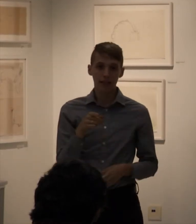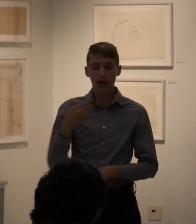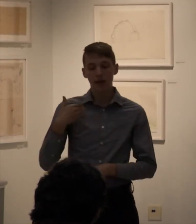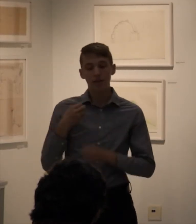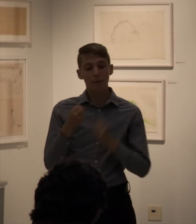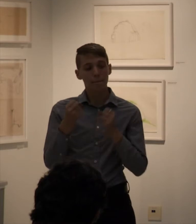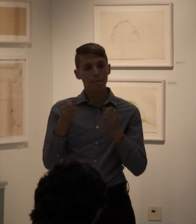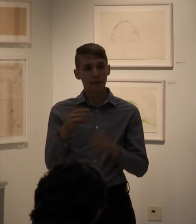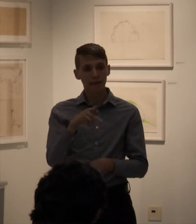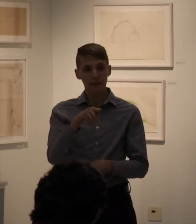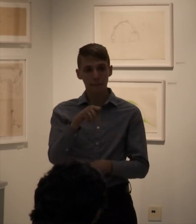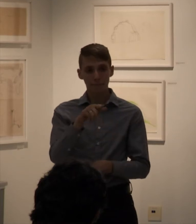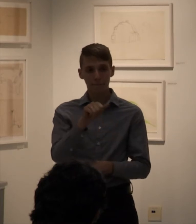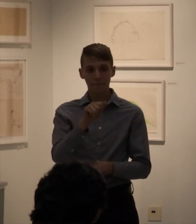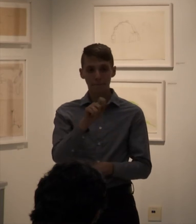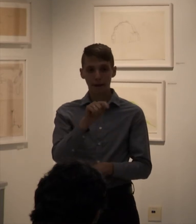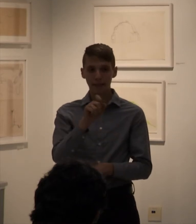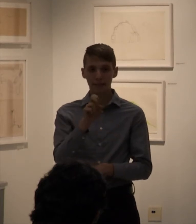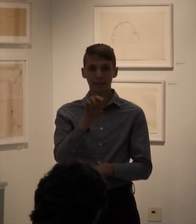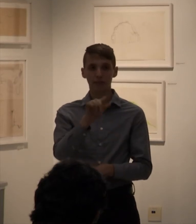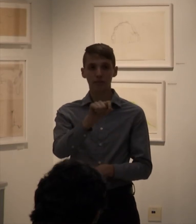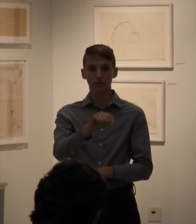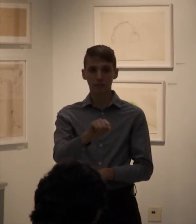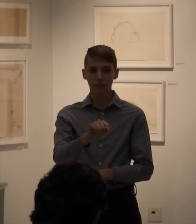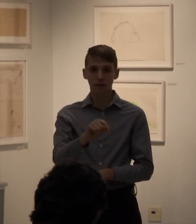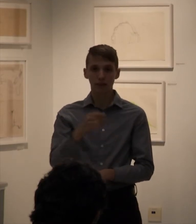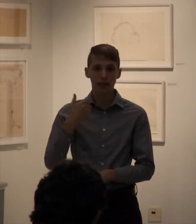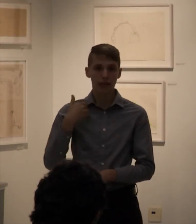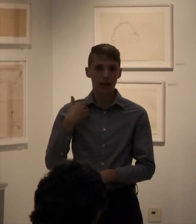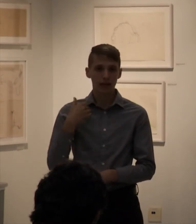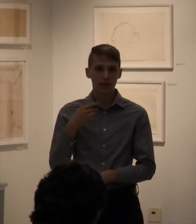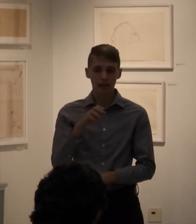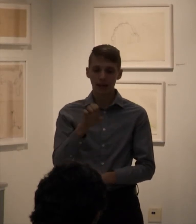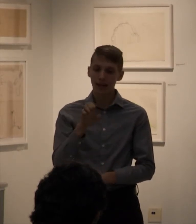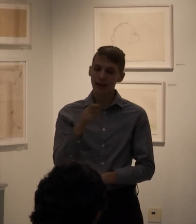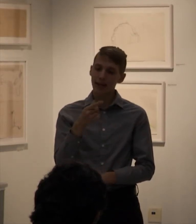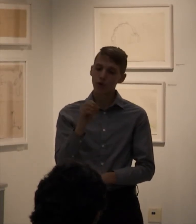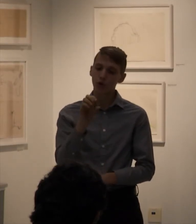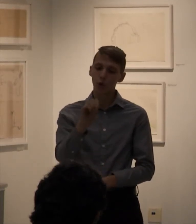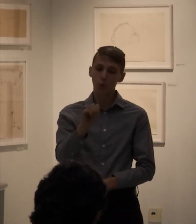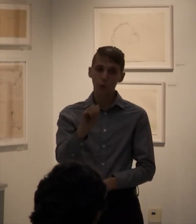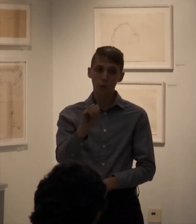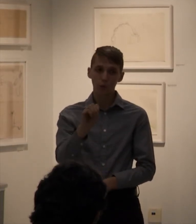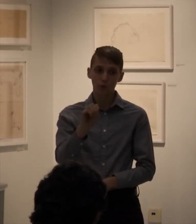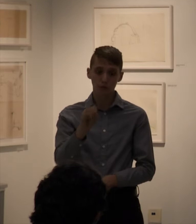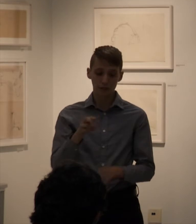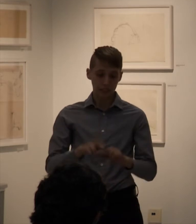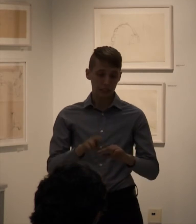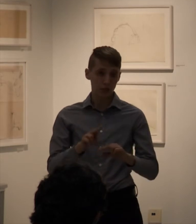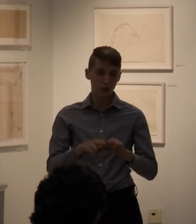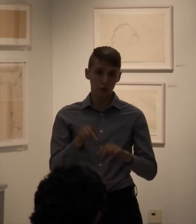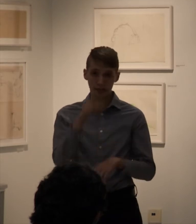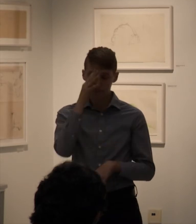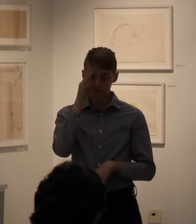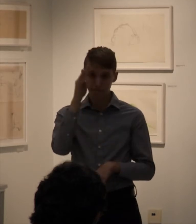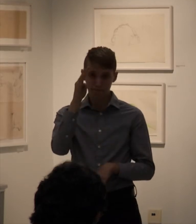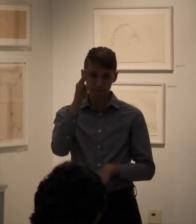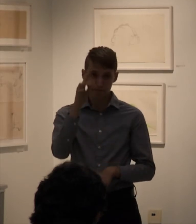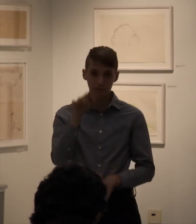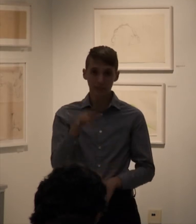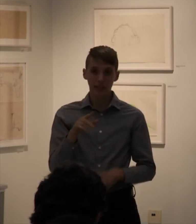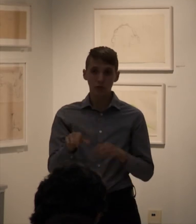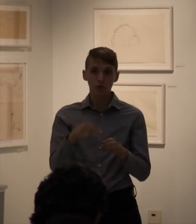for Ergo, a revolutionary stool he designed for active seating. Alan graduated from the New School, New York, with a